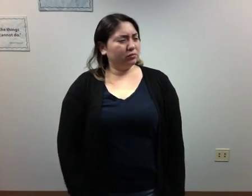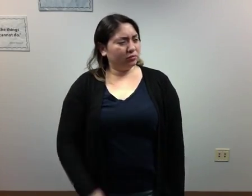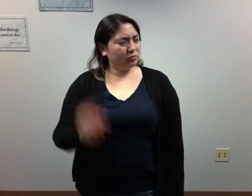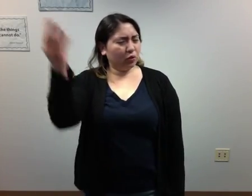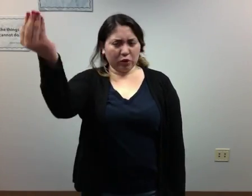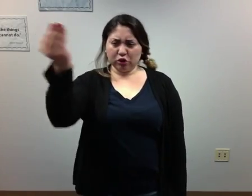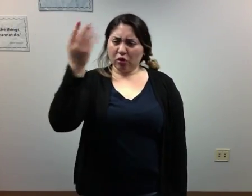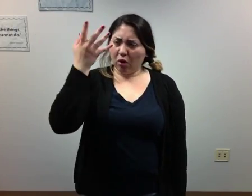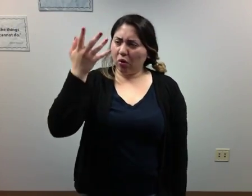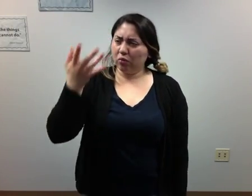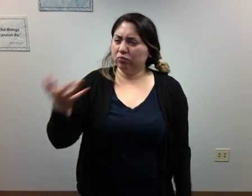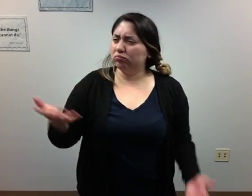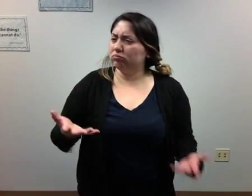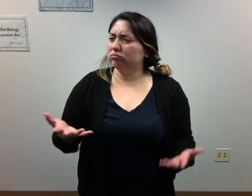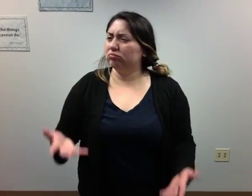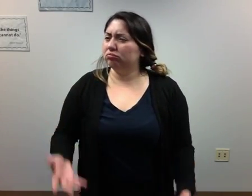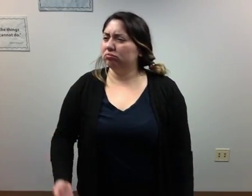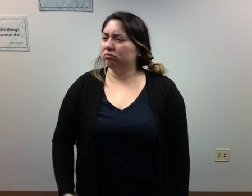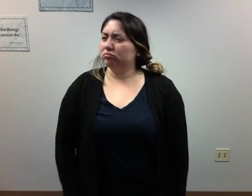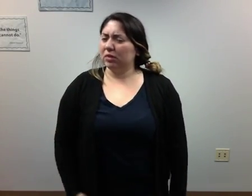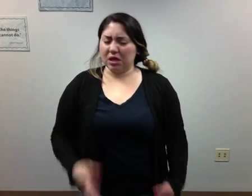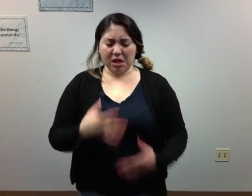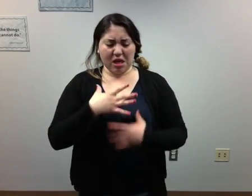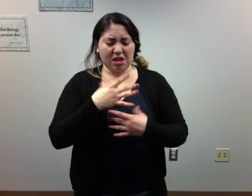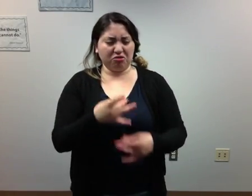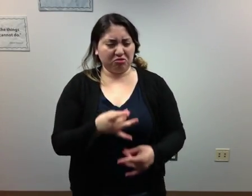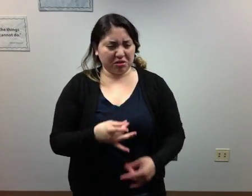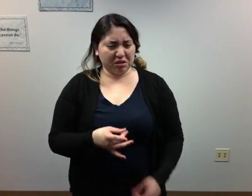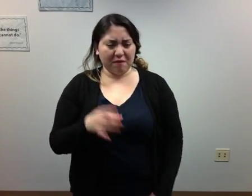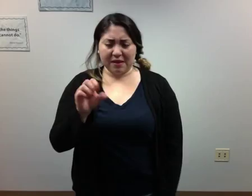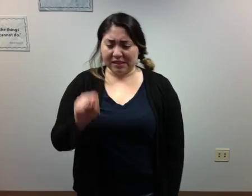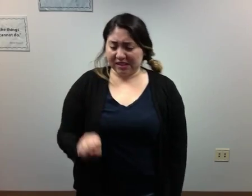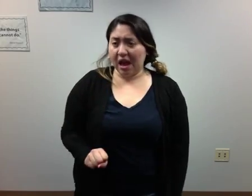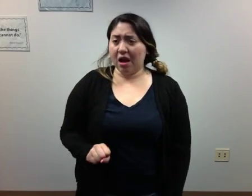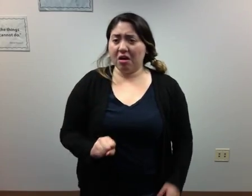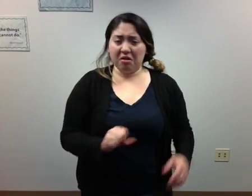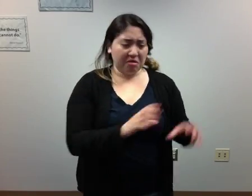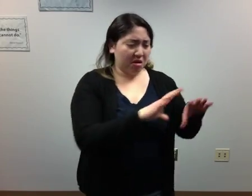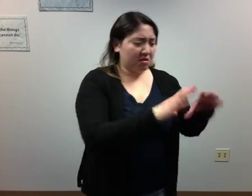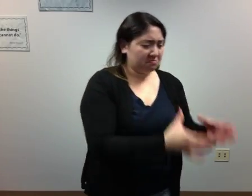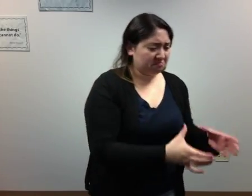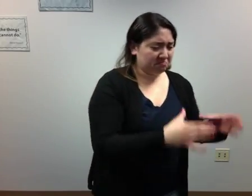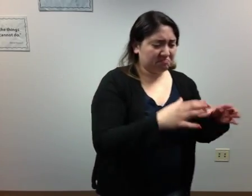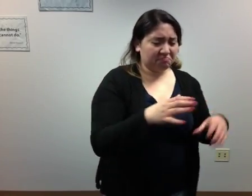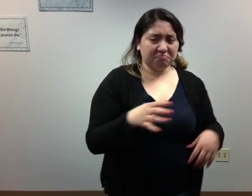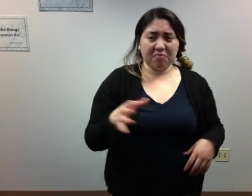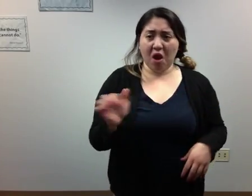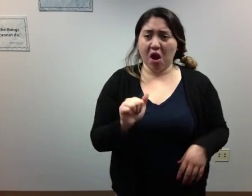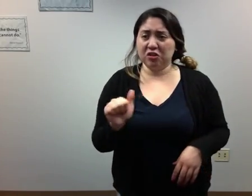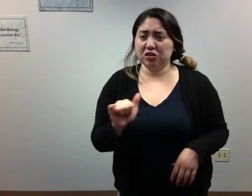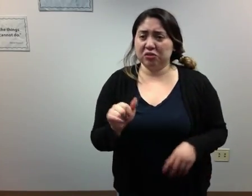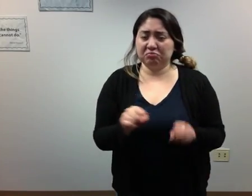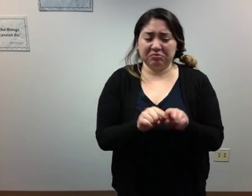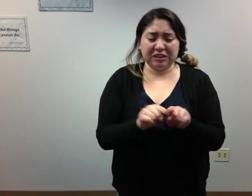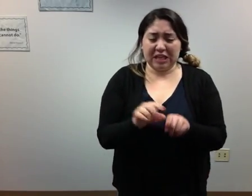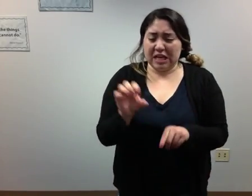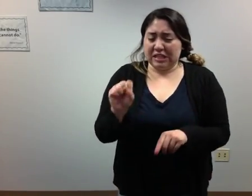We've been told that the interests of the South and the Southwest are not the same interests as the